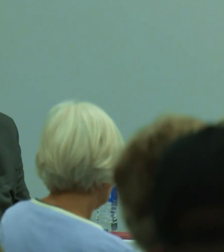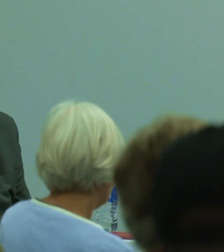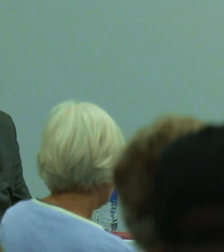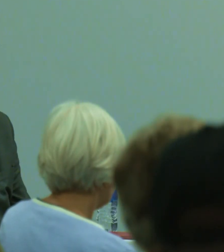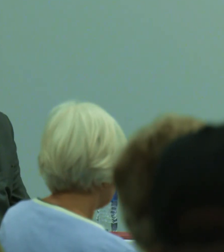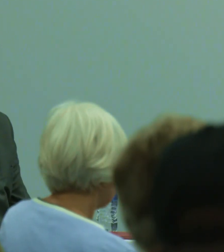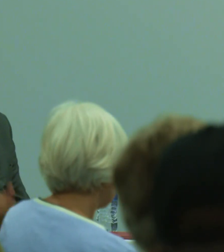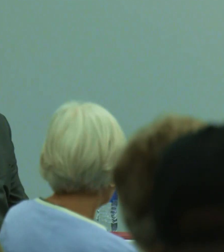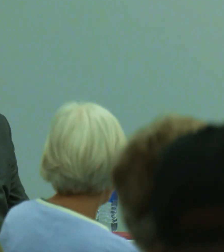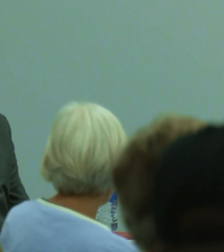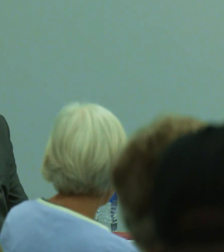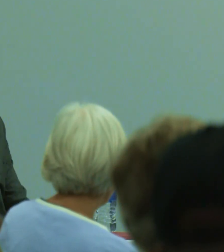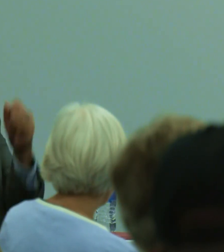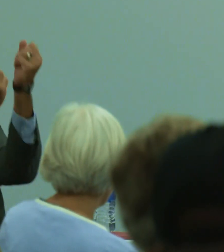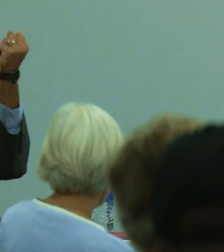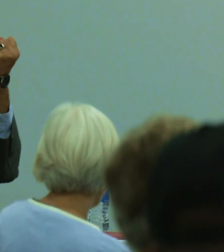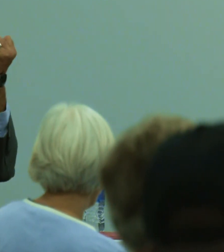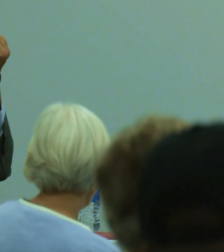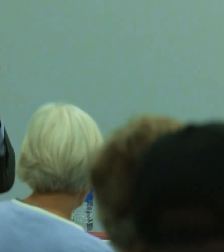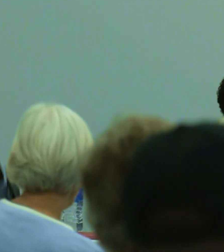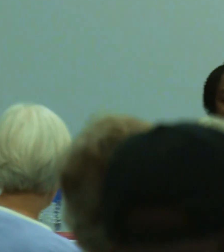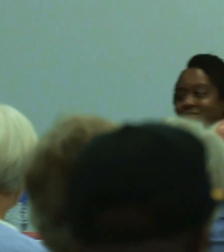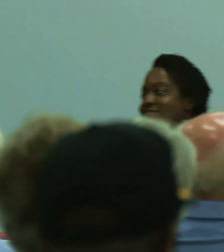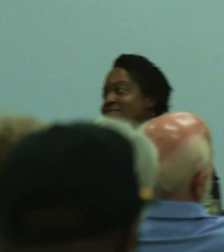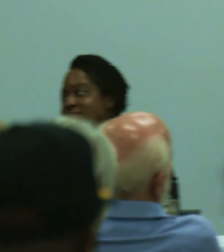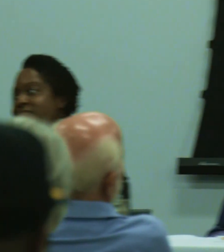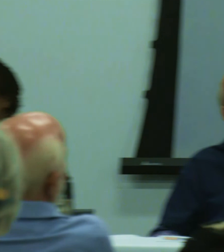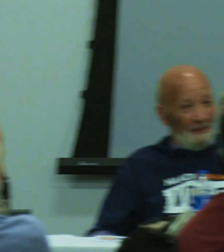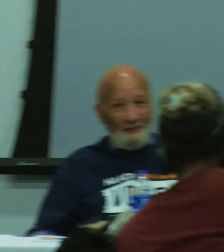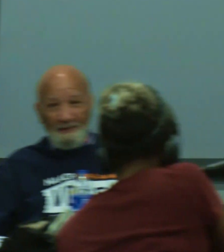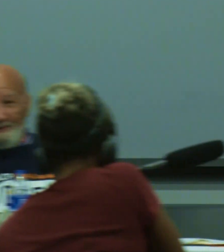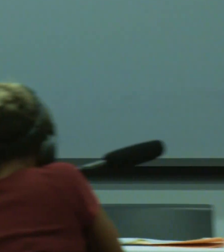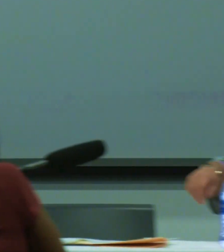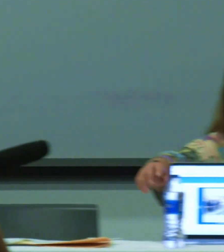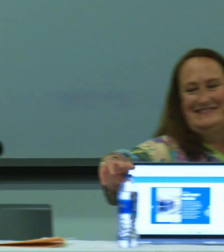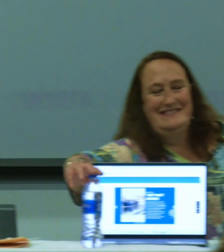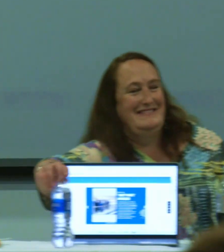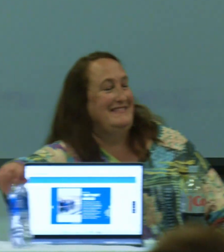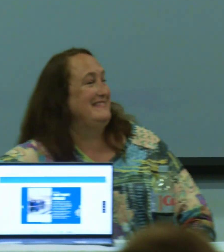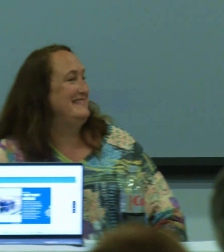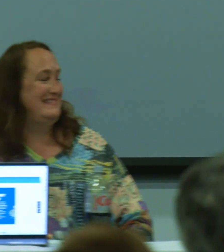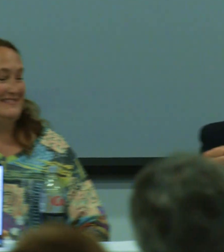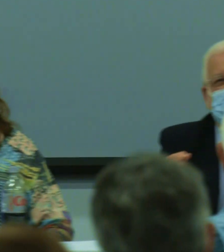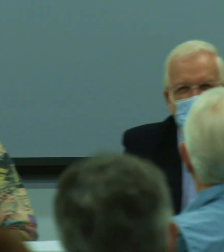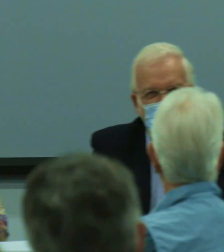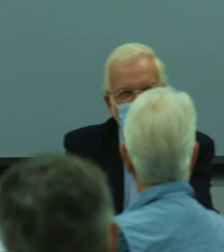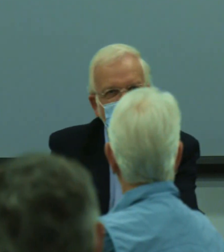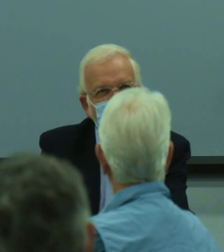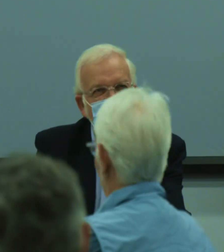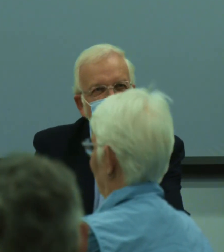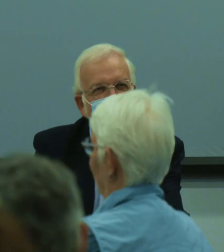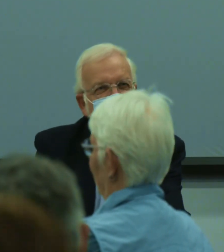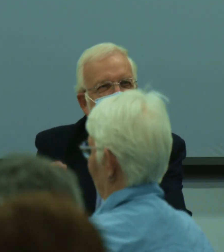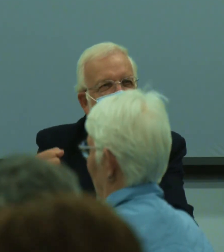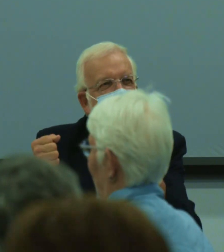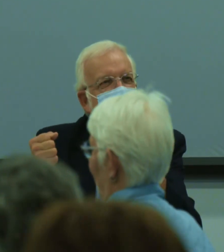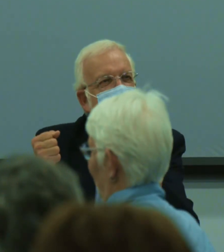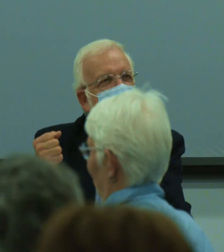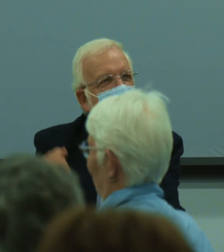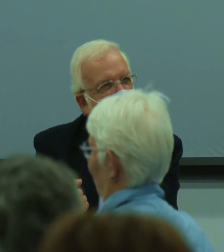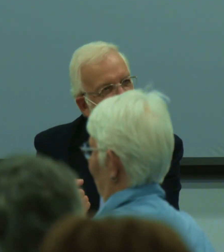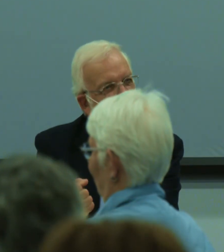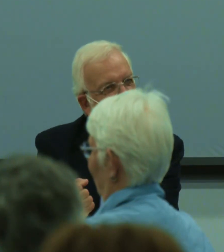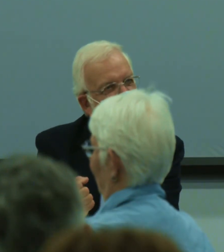the judge of being in contempt, the marshal would become, they would handcuff him and take him down to jail until